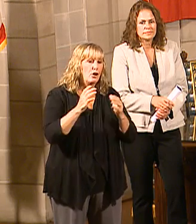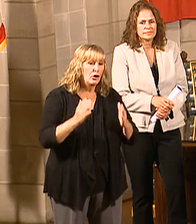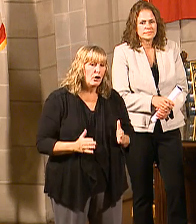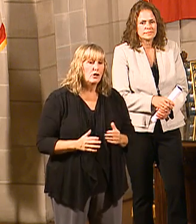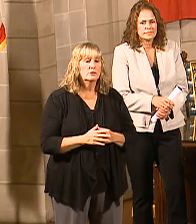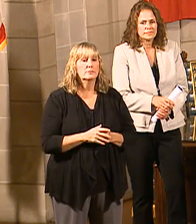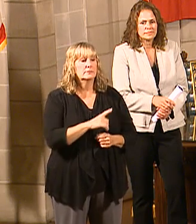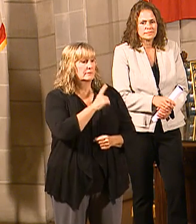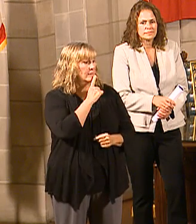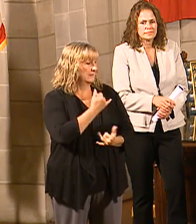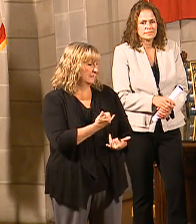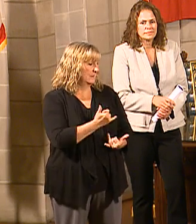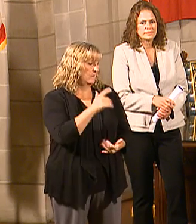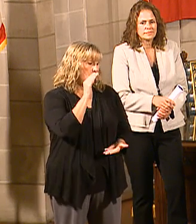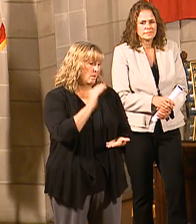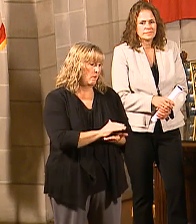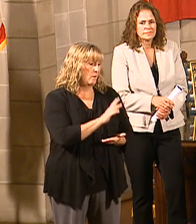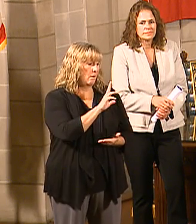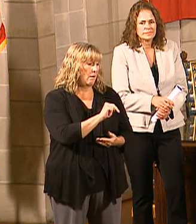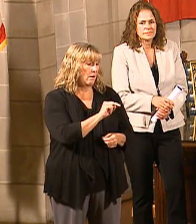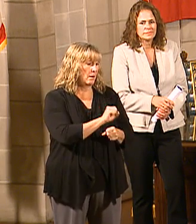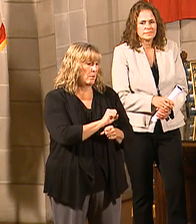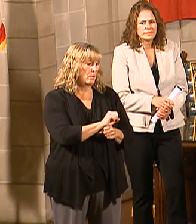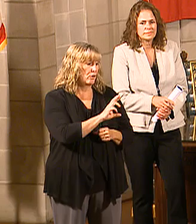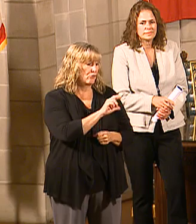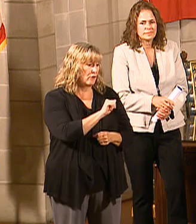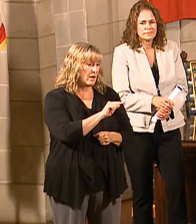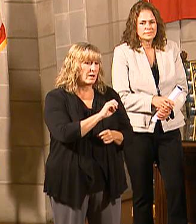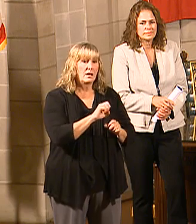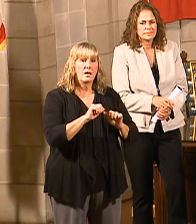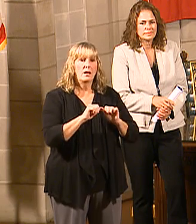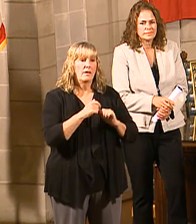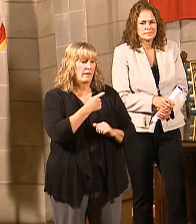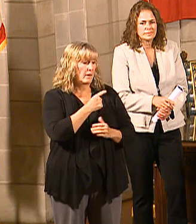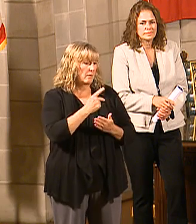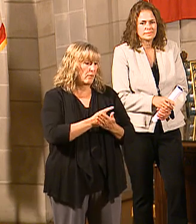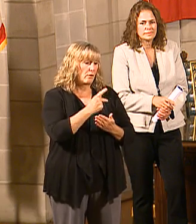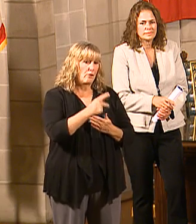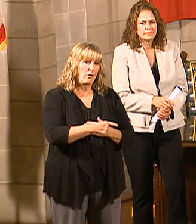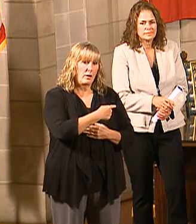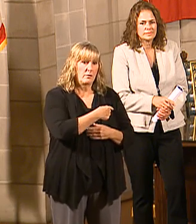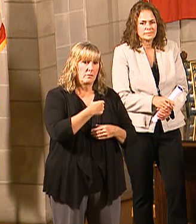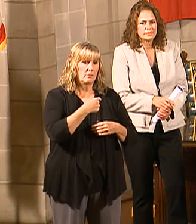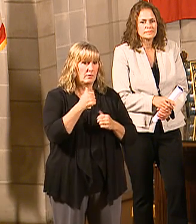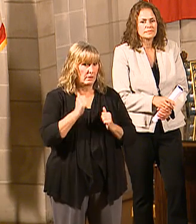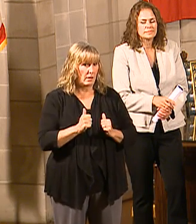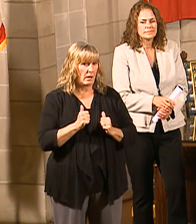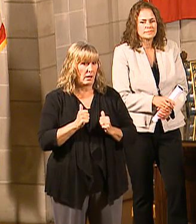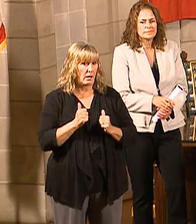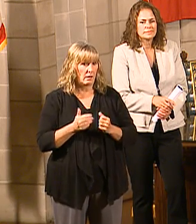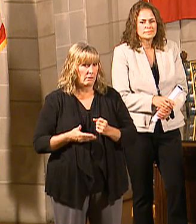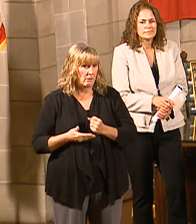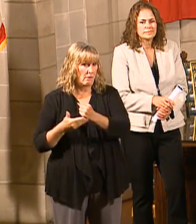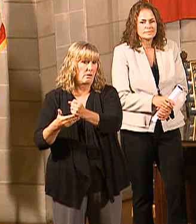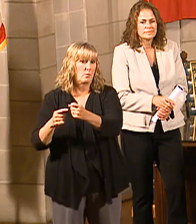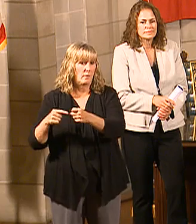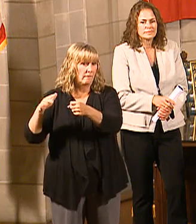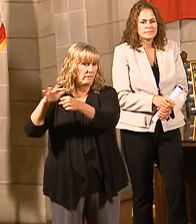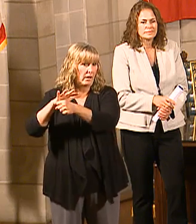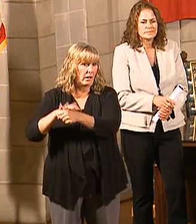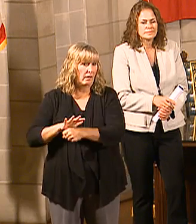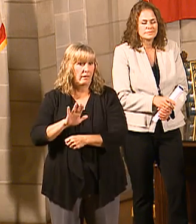mentioned, has the lowest unemployment rate. Can you talk about how do programs like these make a dent in terms of trying to fill those